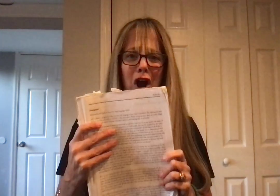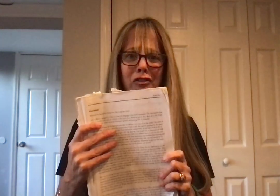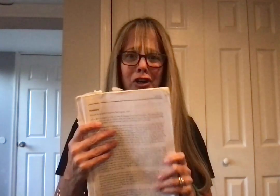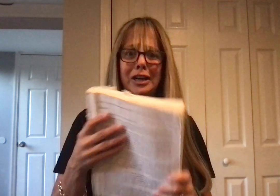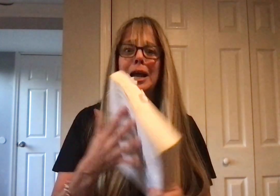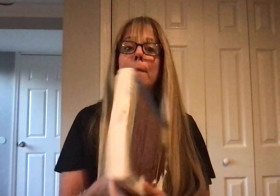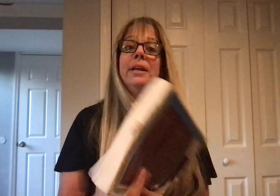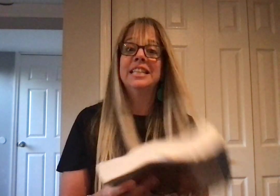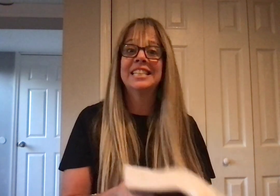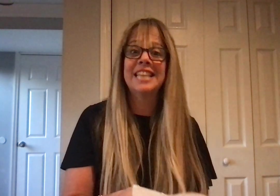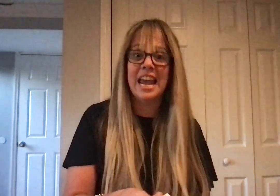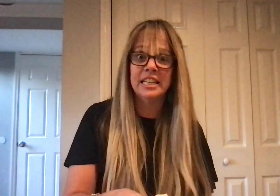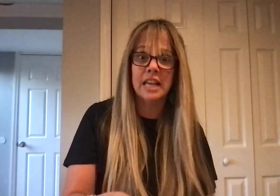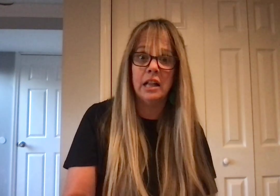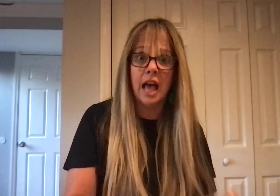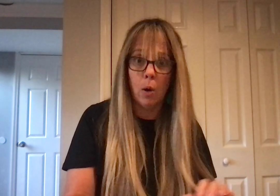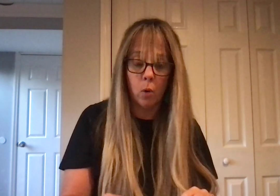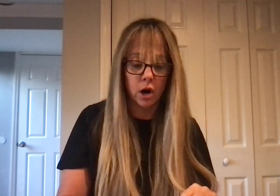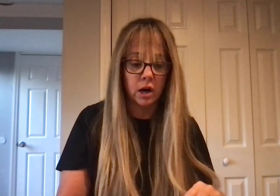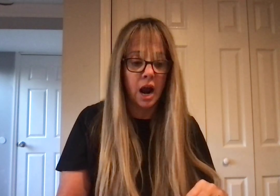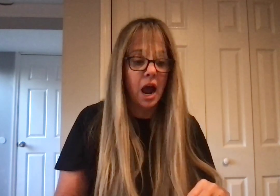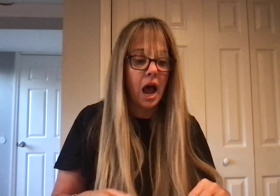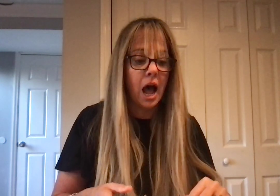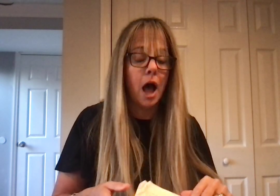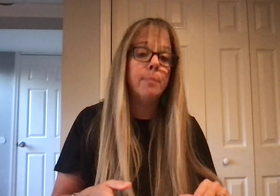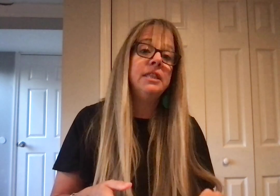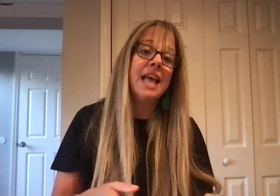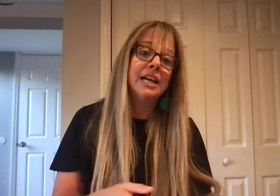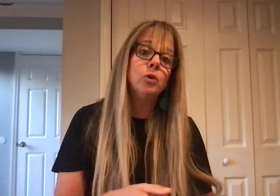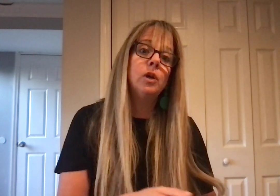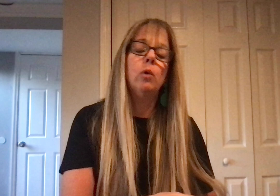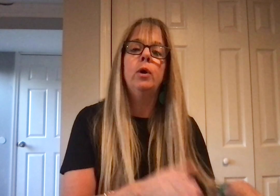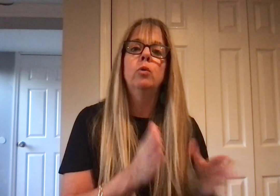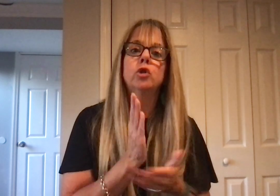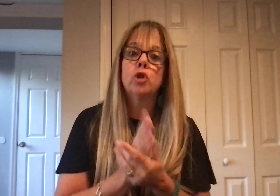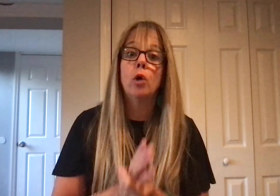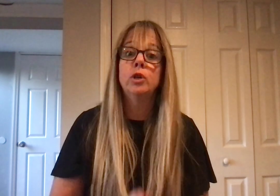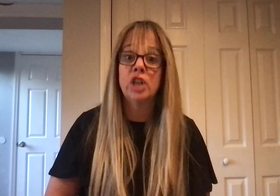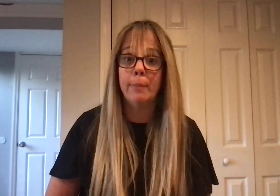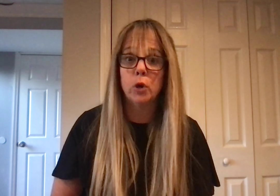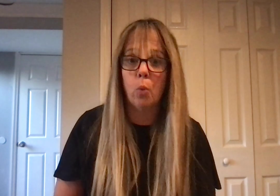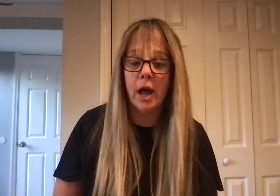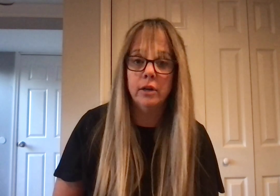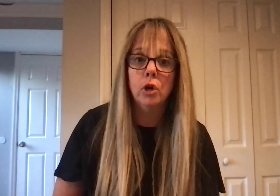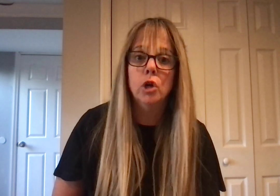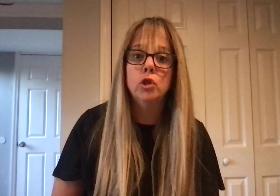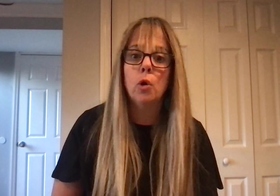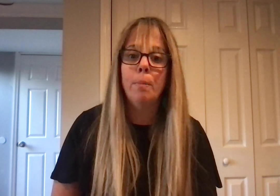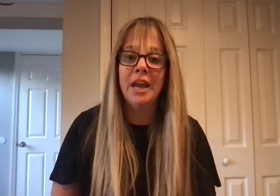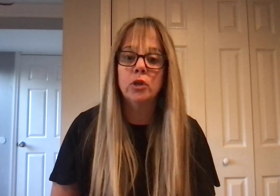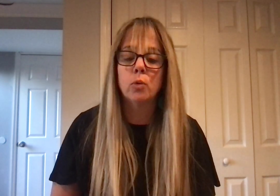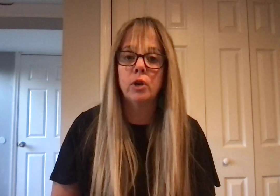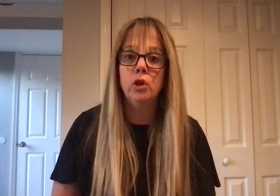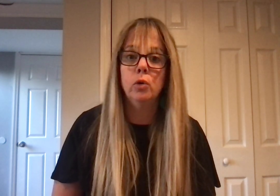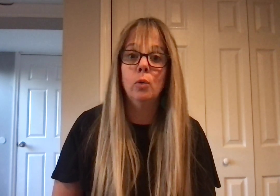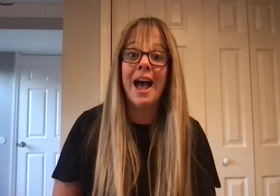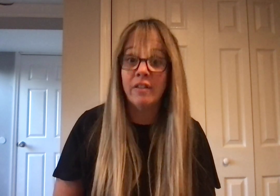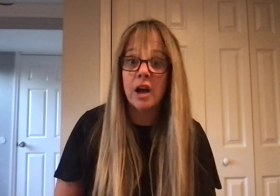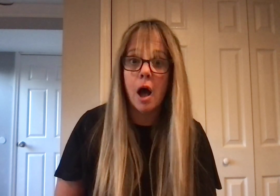cover, but this is ASL at work. Next week, we will start with chapter 1, so make sure you have a copy